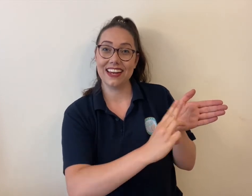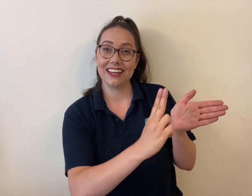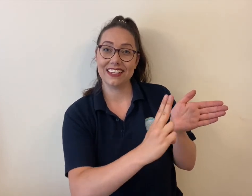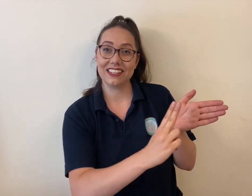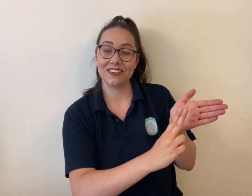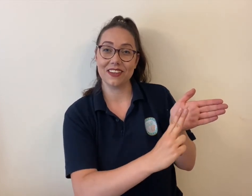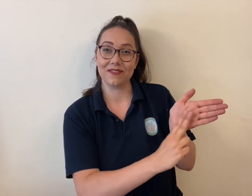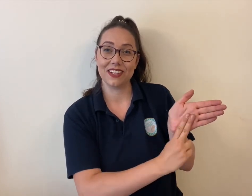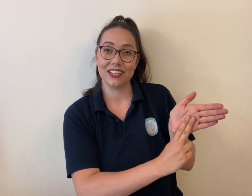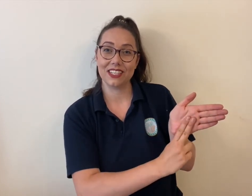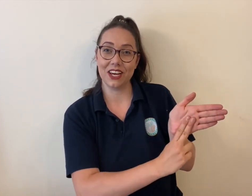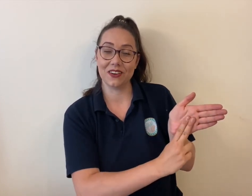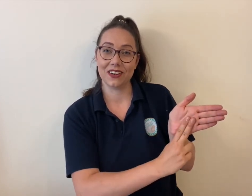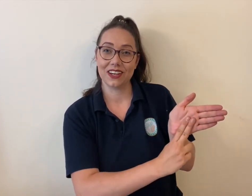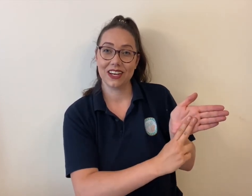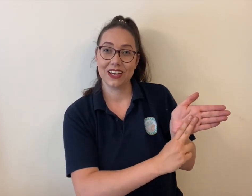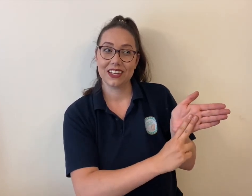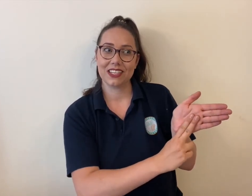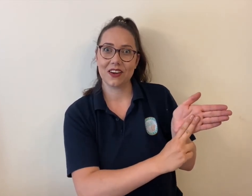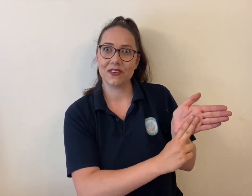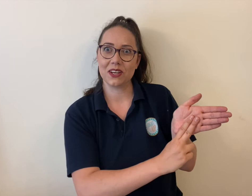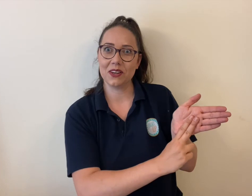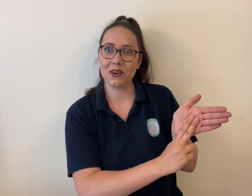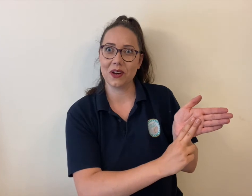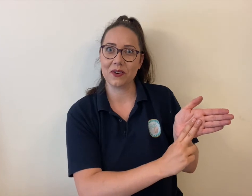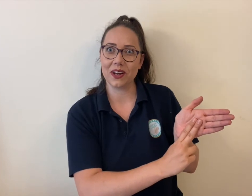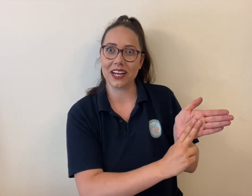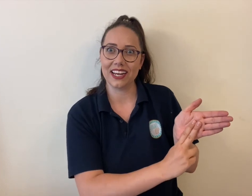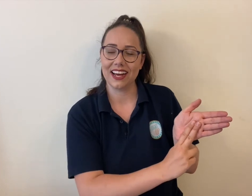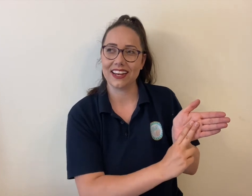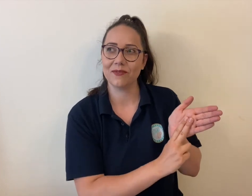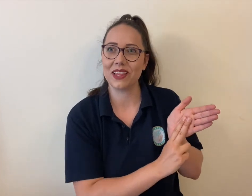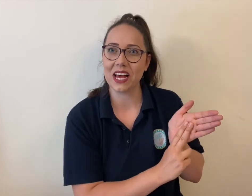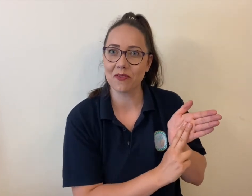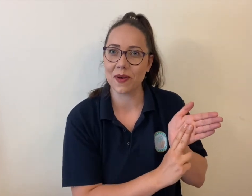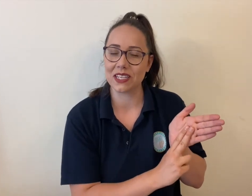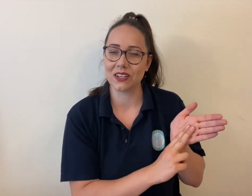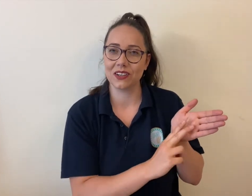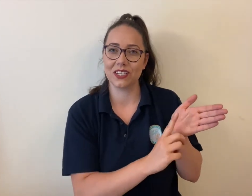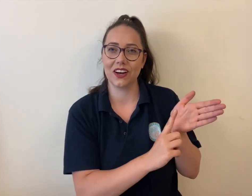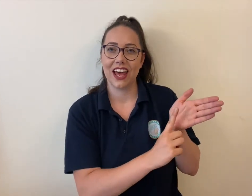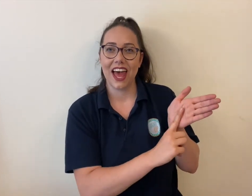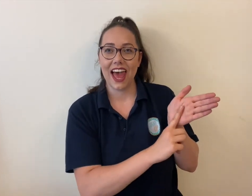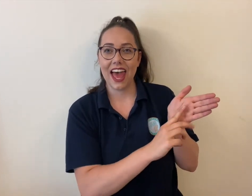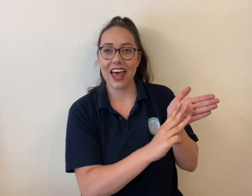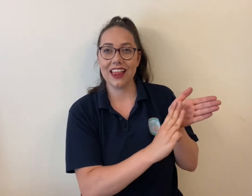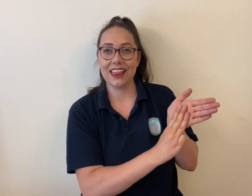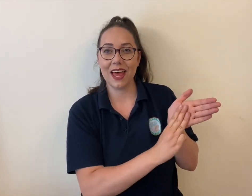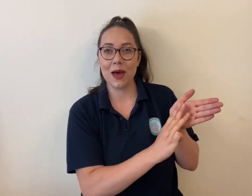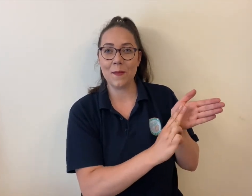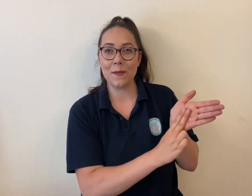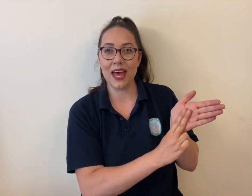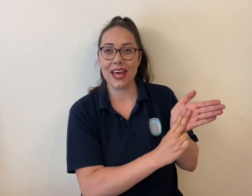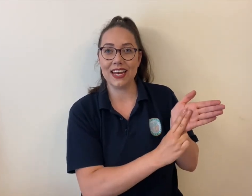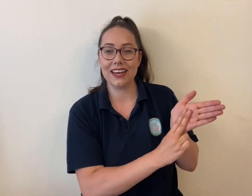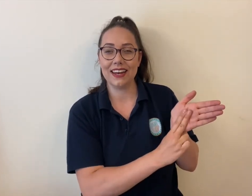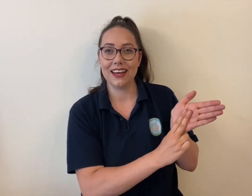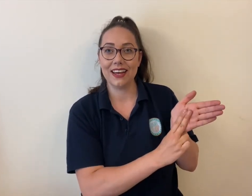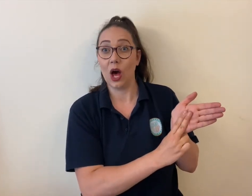is 2 of them. 2. So if you can do it quite quickly with the alphabet song, so you've got L, M, N, O,